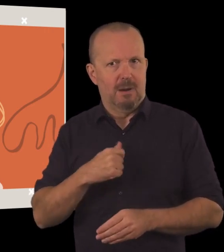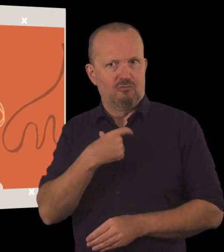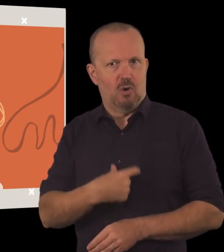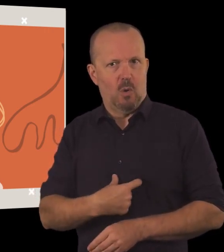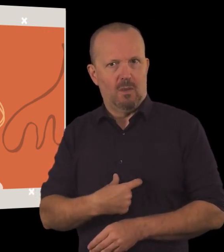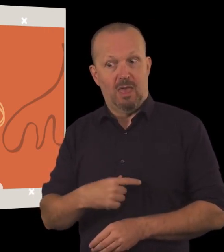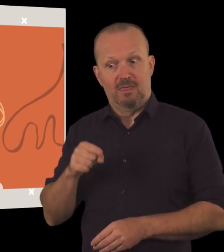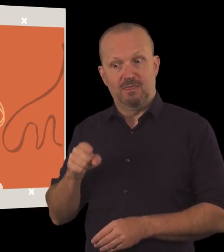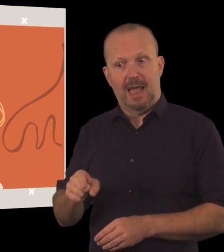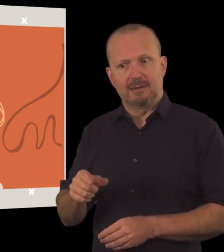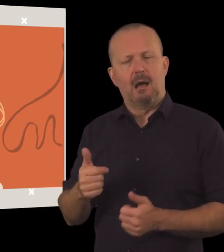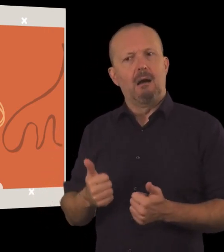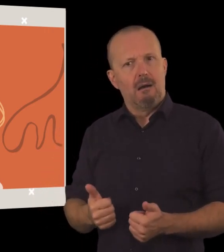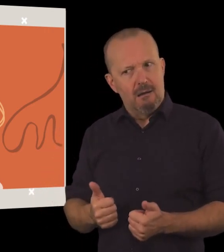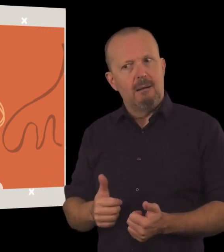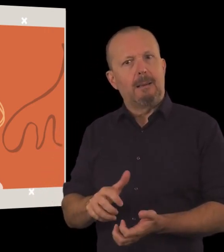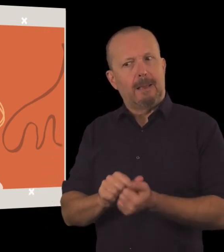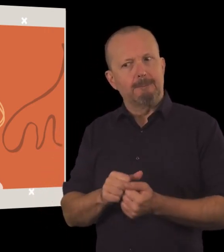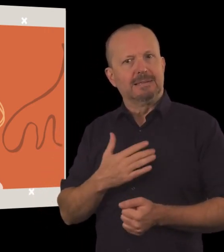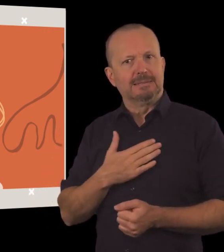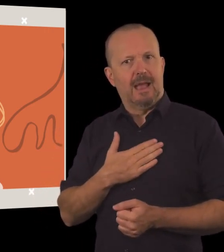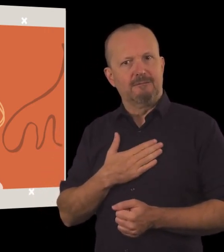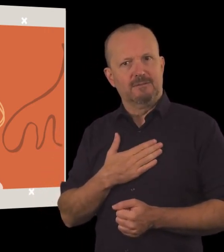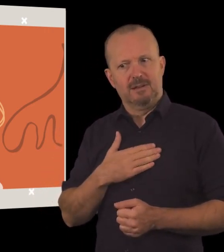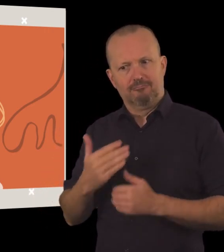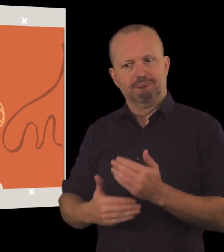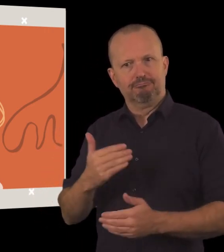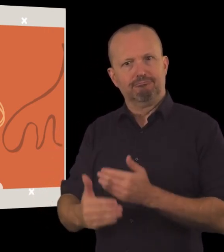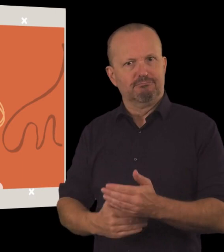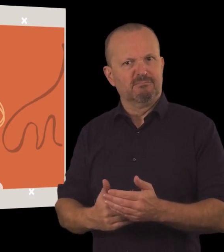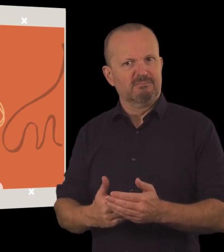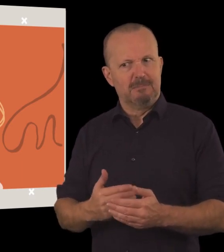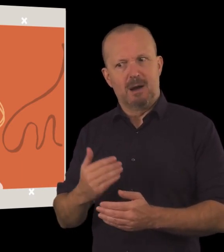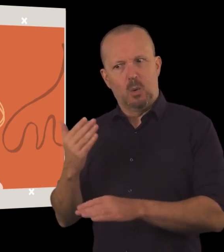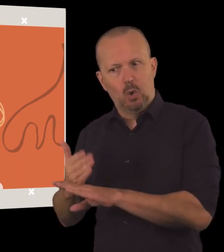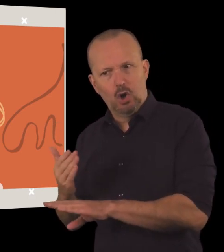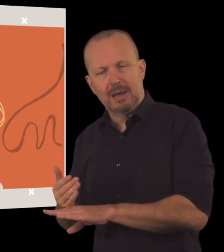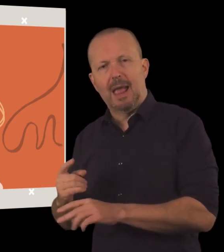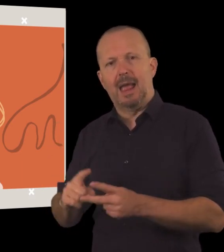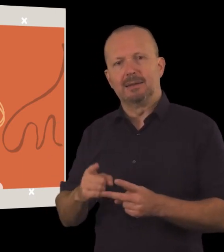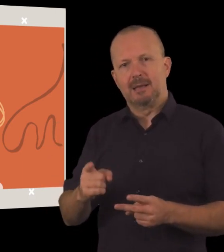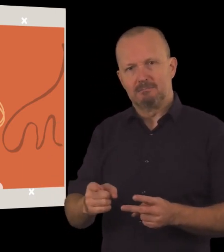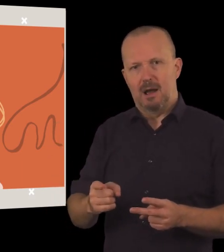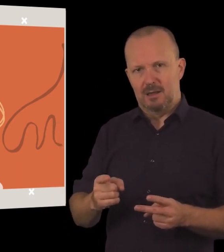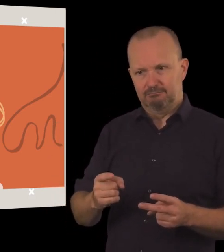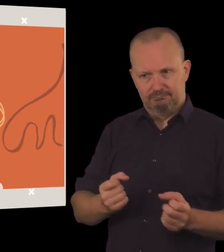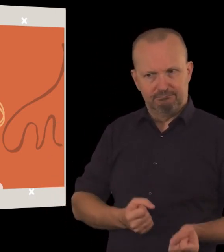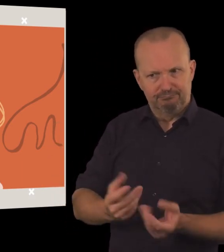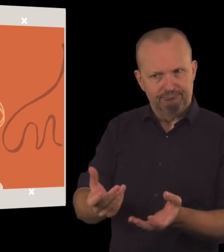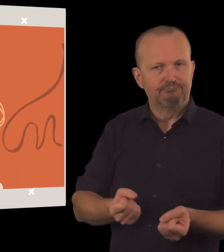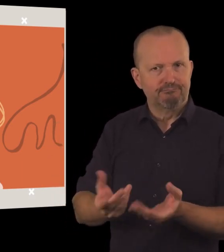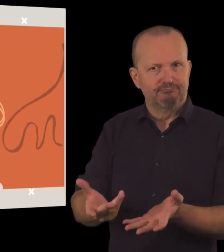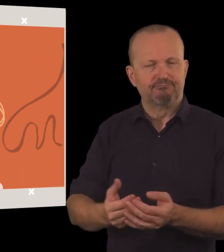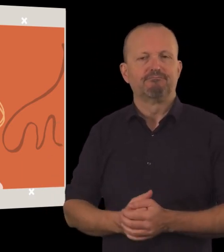myself. I know I have many creative skills, we all do, but that doesn't mean that we have to give all of ourselves away.